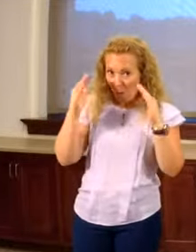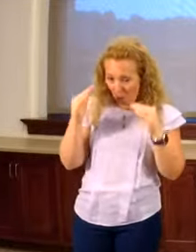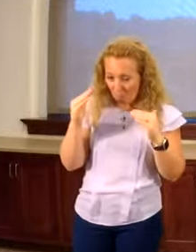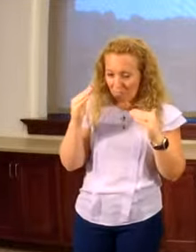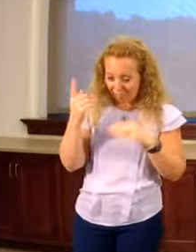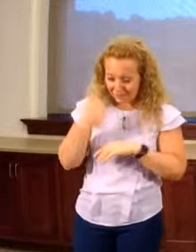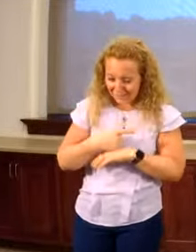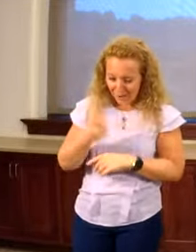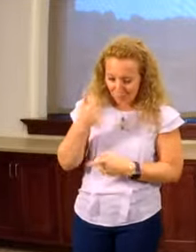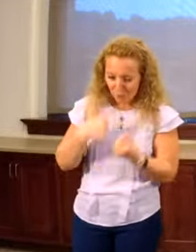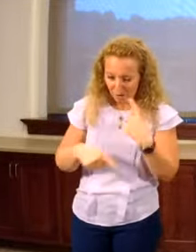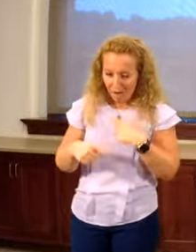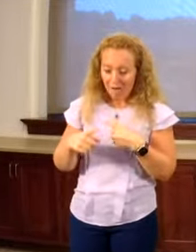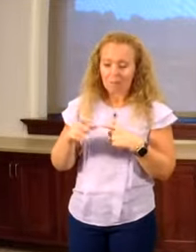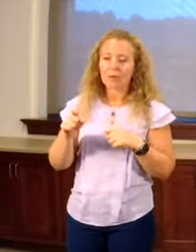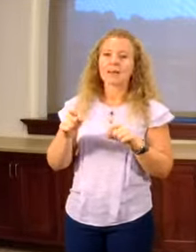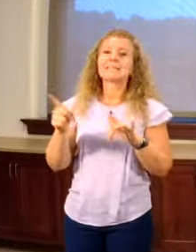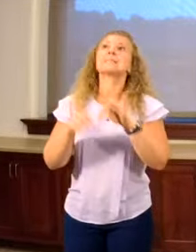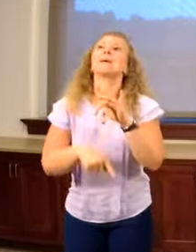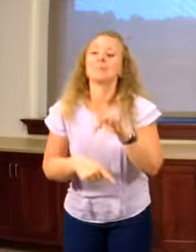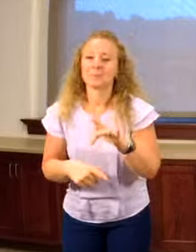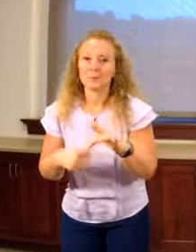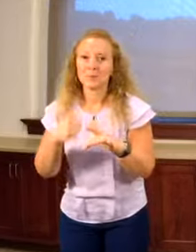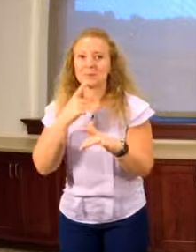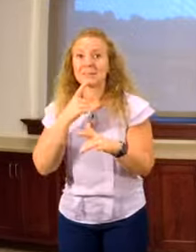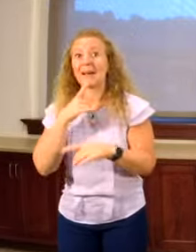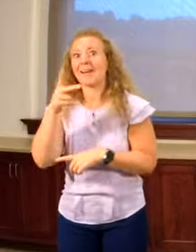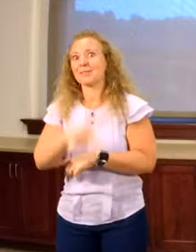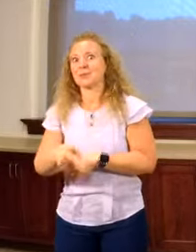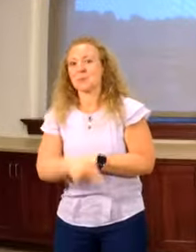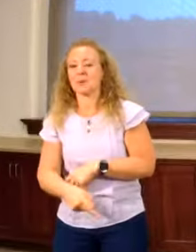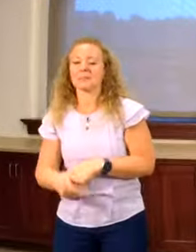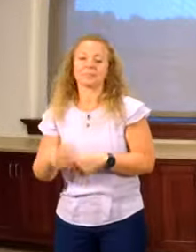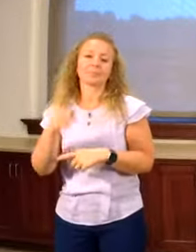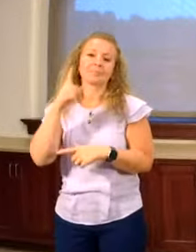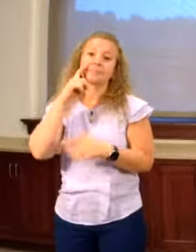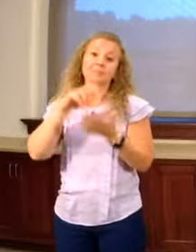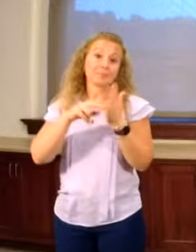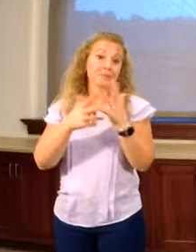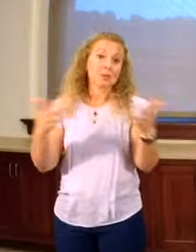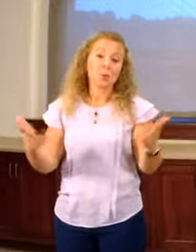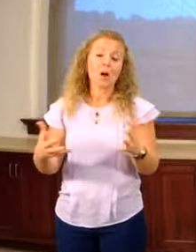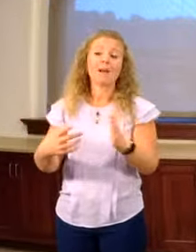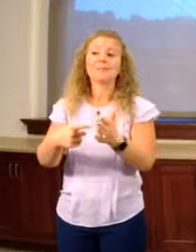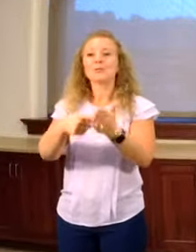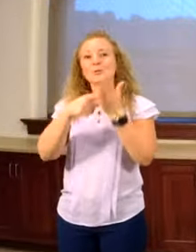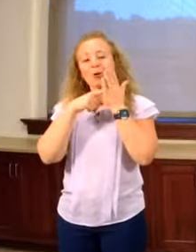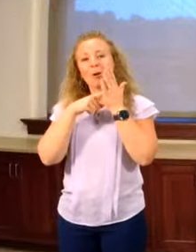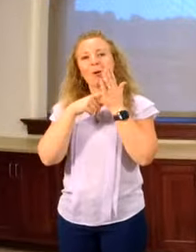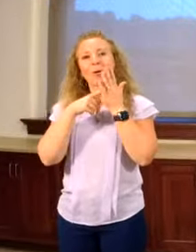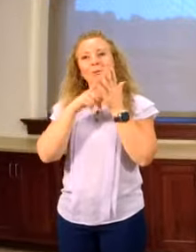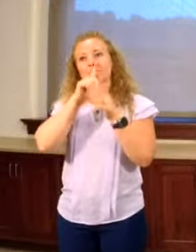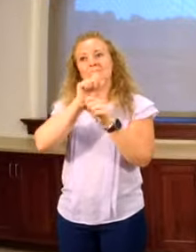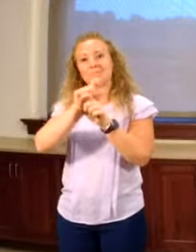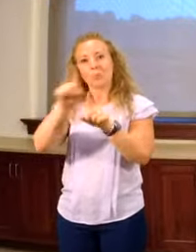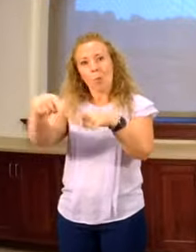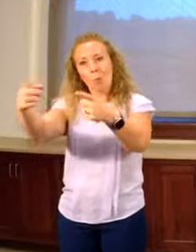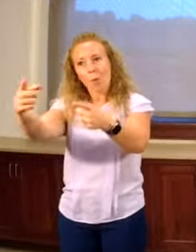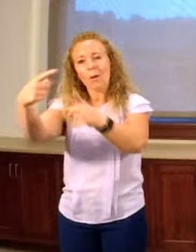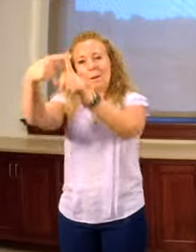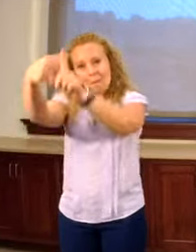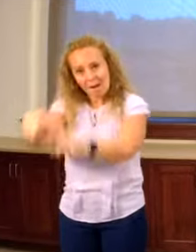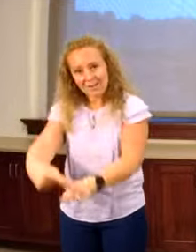day in which we could skip and say we're going to go to every 2 weeks, because what that really is a sign that we're heading in a good